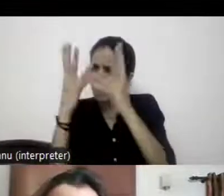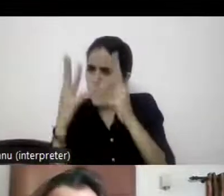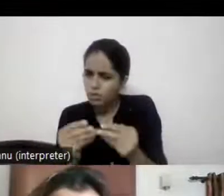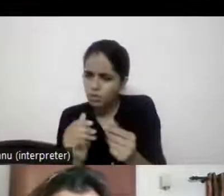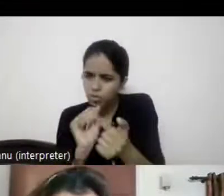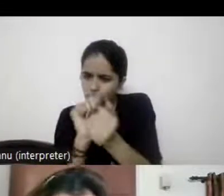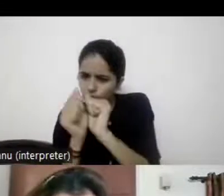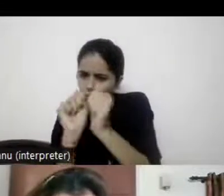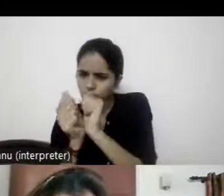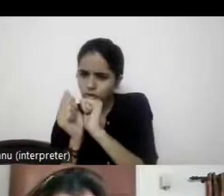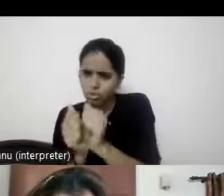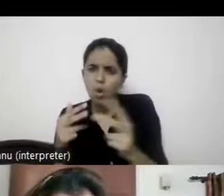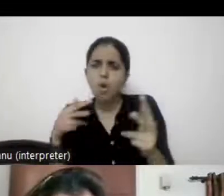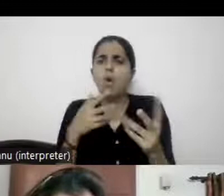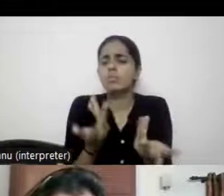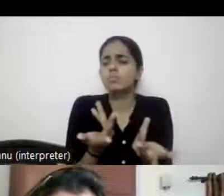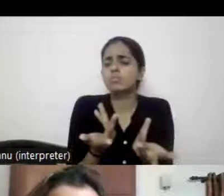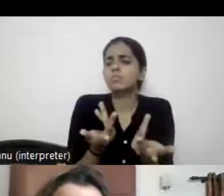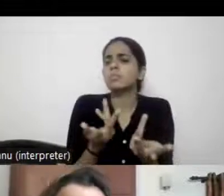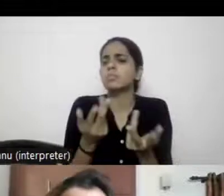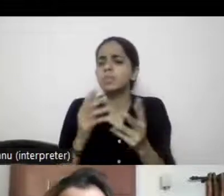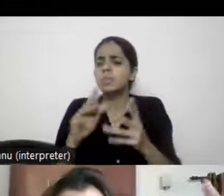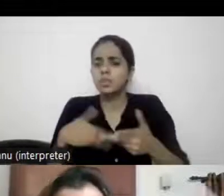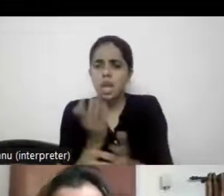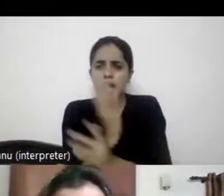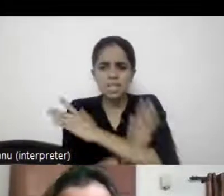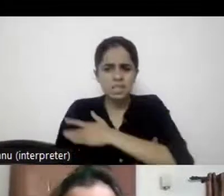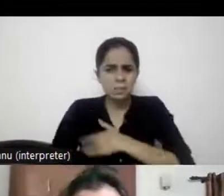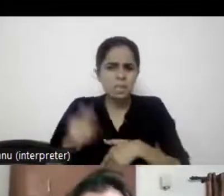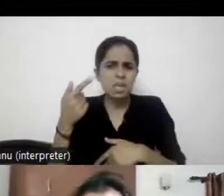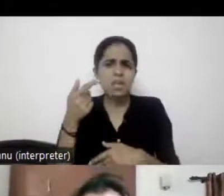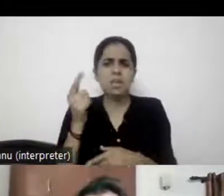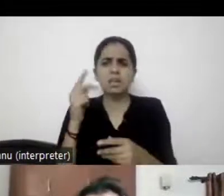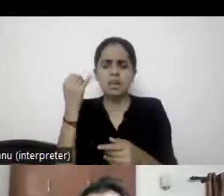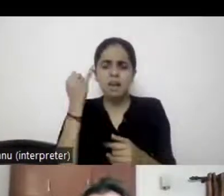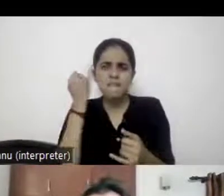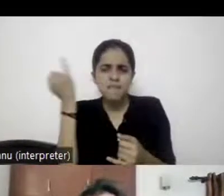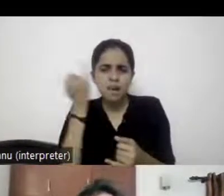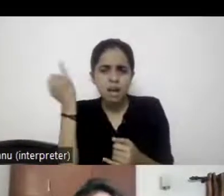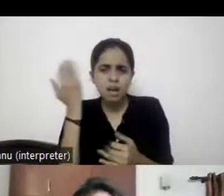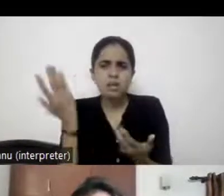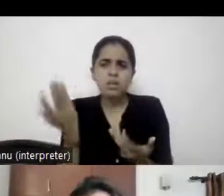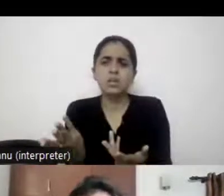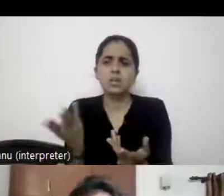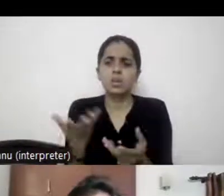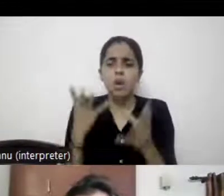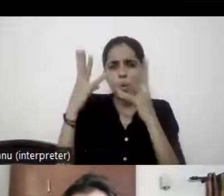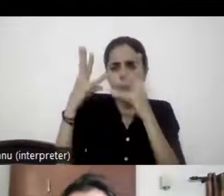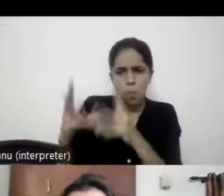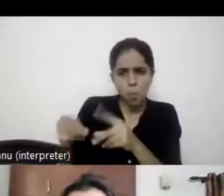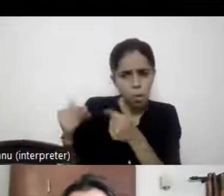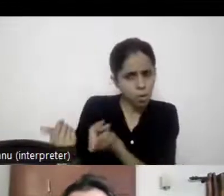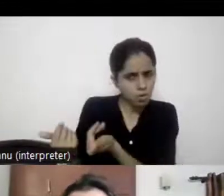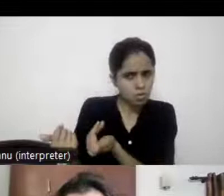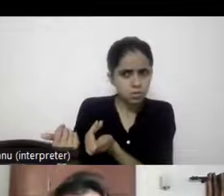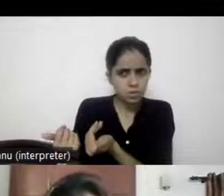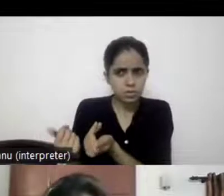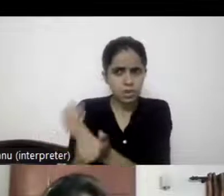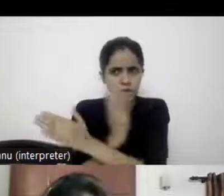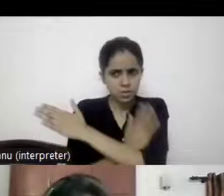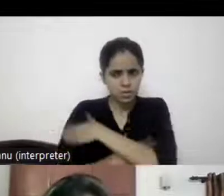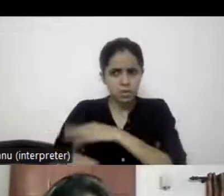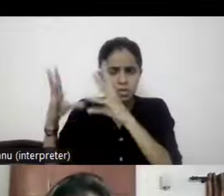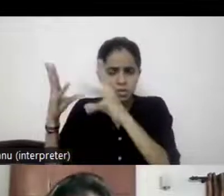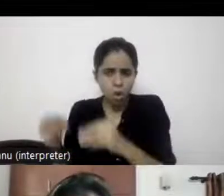characters overcompensating for their disability. So it's usually this binary of either cure or something like an